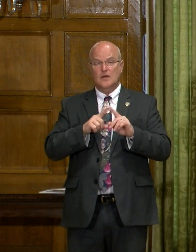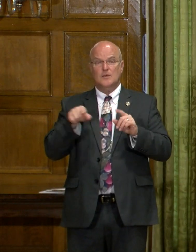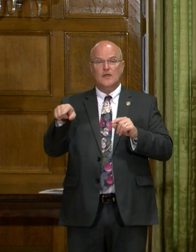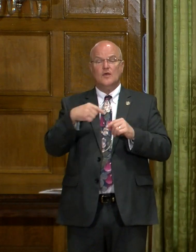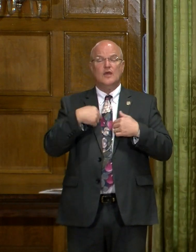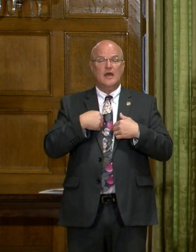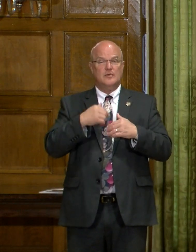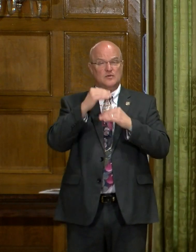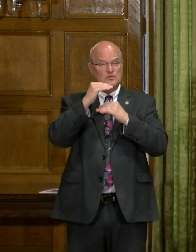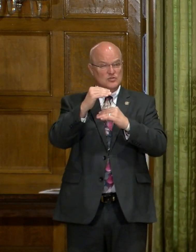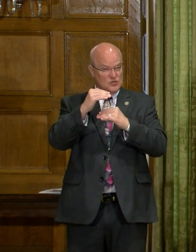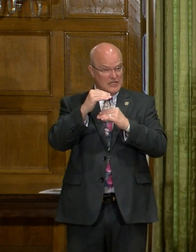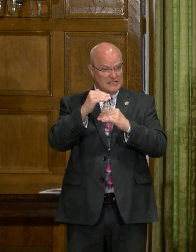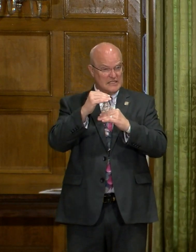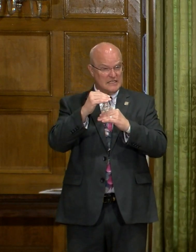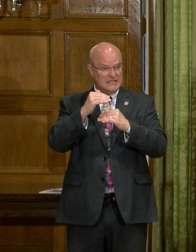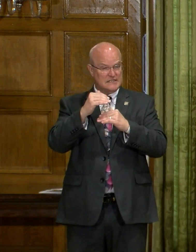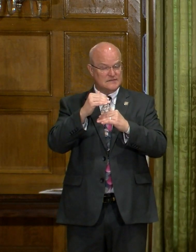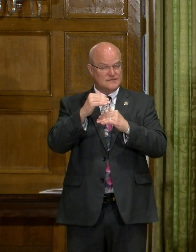those who have been restricted,